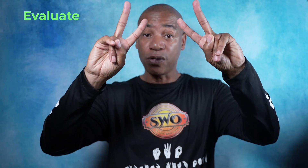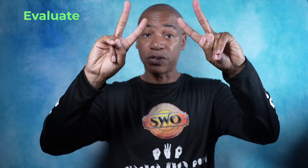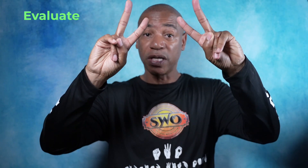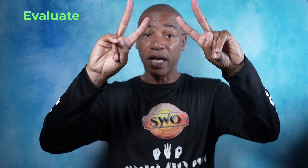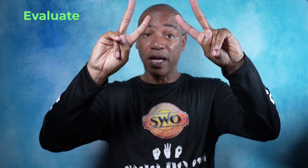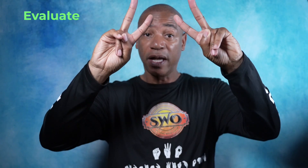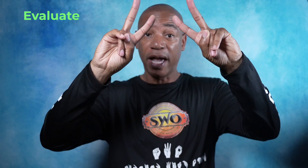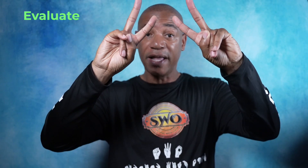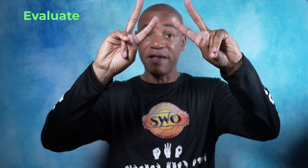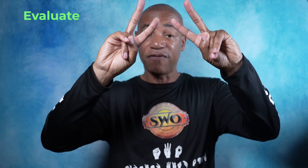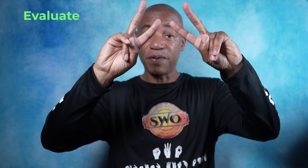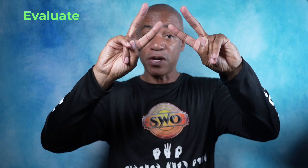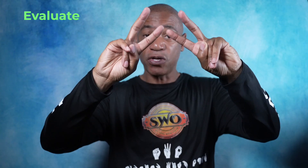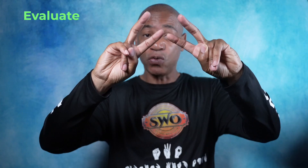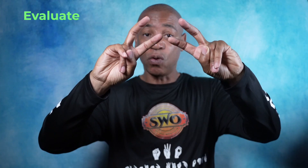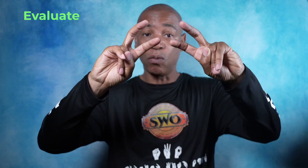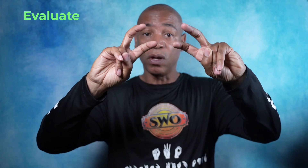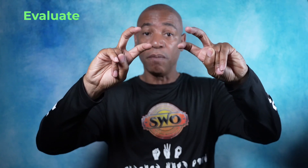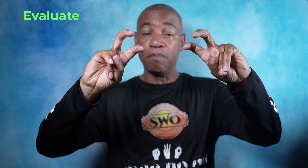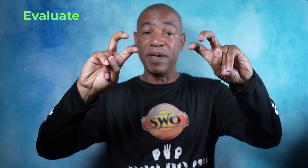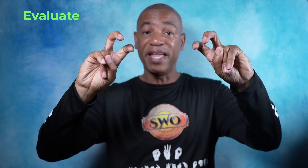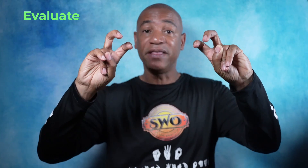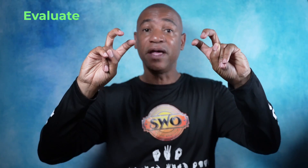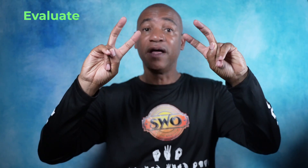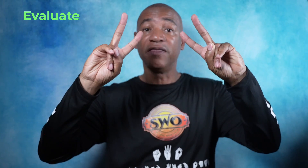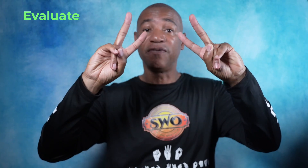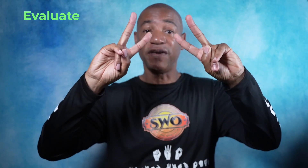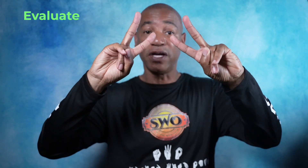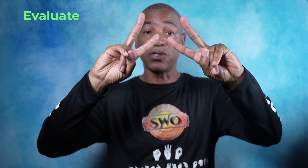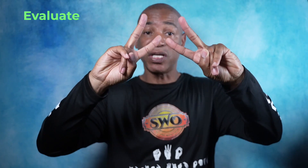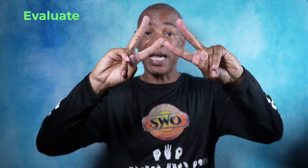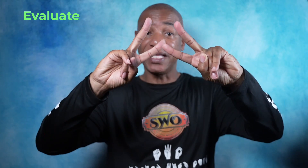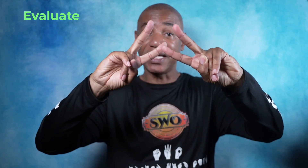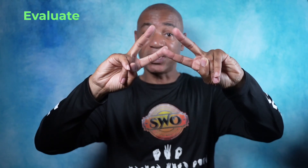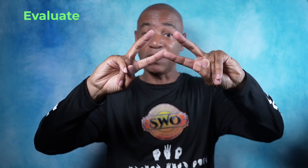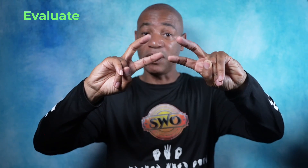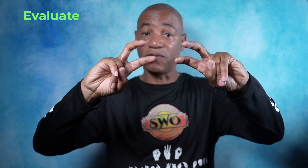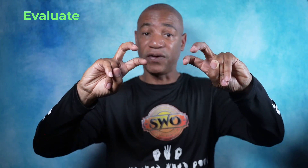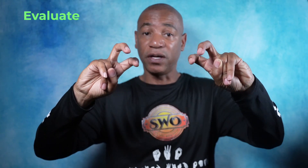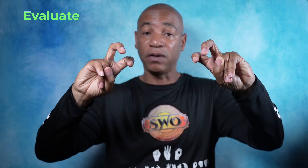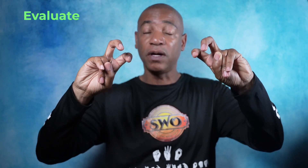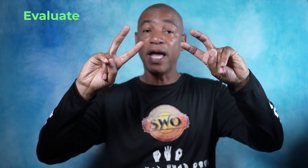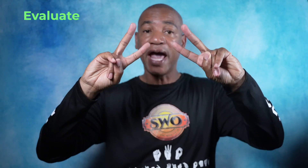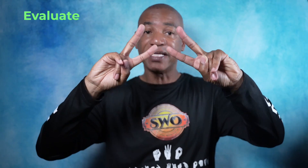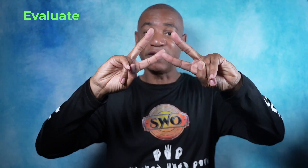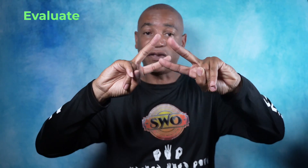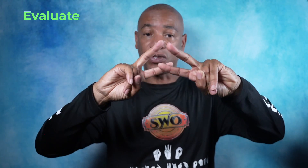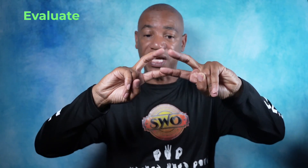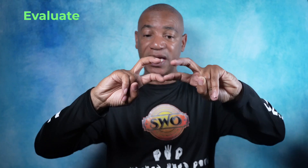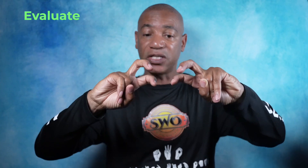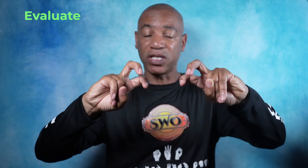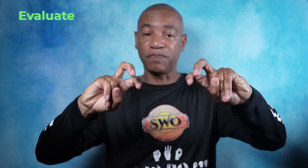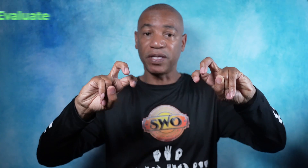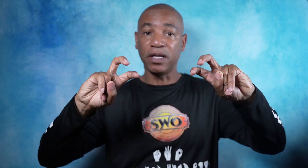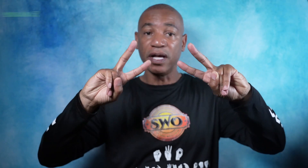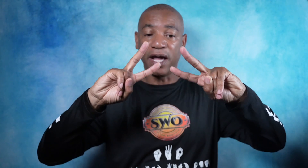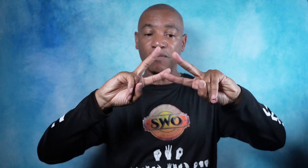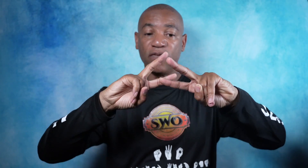upwards, and then from here, you will bend the fingers, the index and the middle finger, as if they're taking something and moving